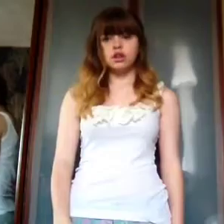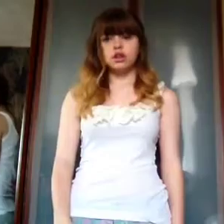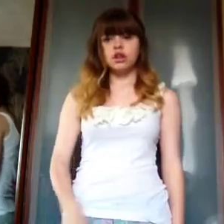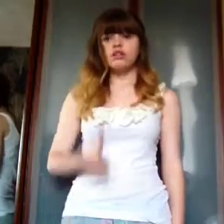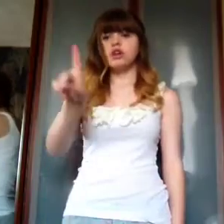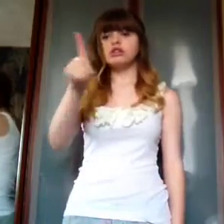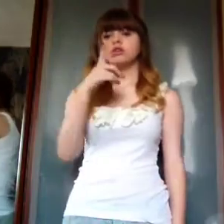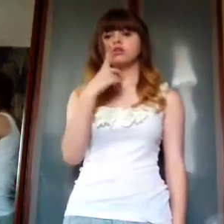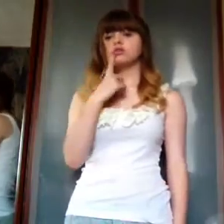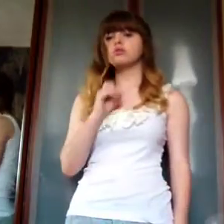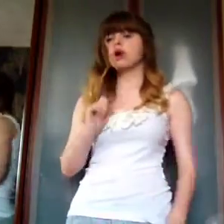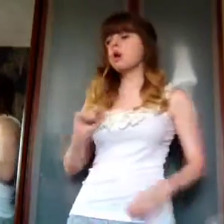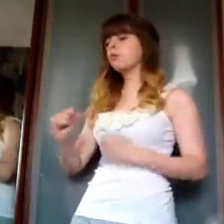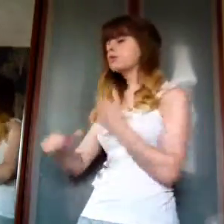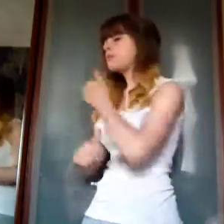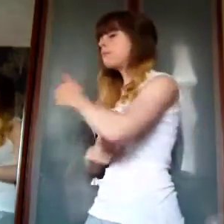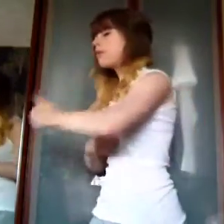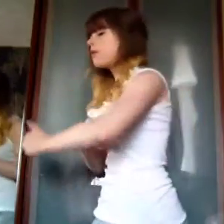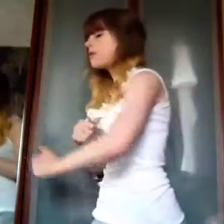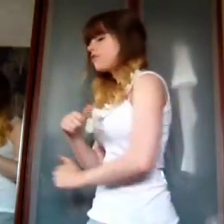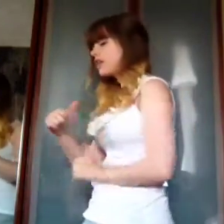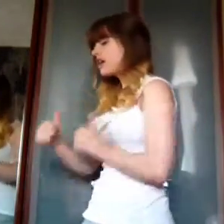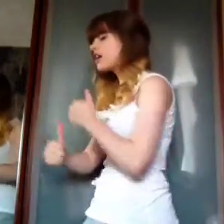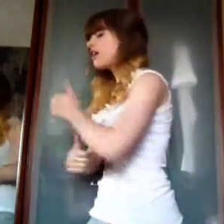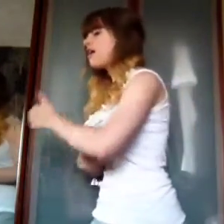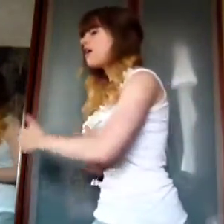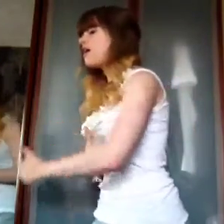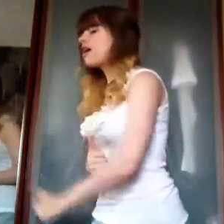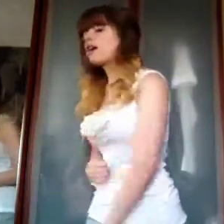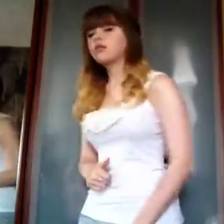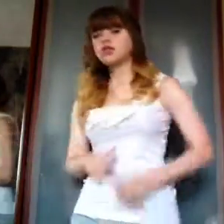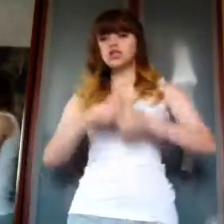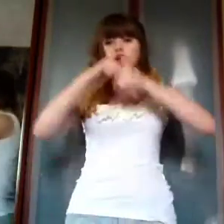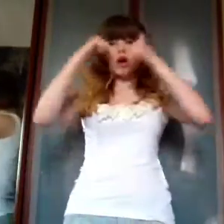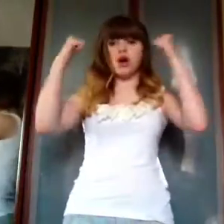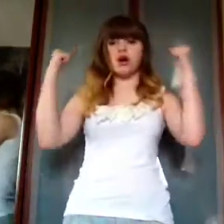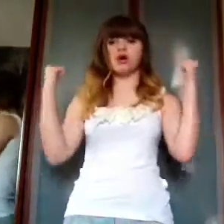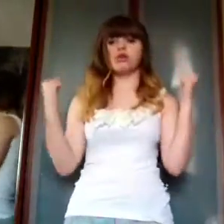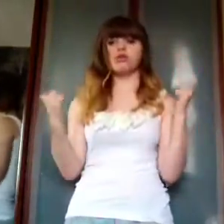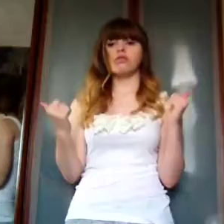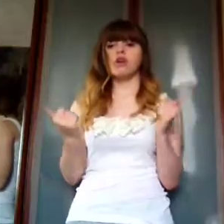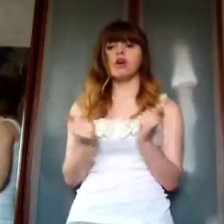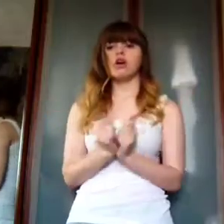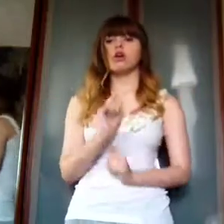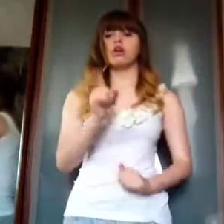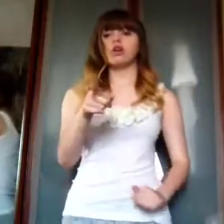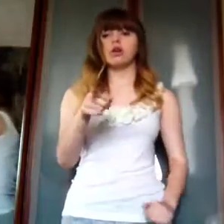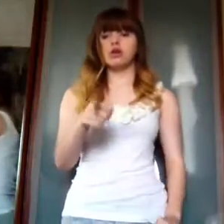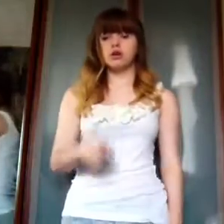They told you I was moving on Over you